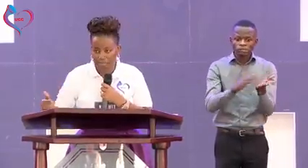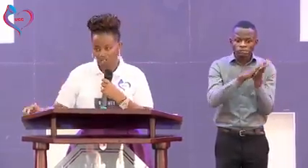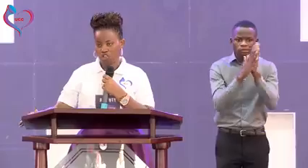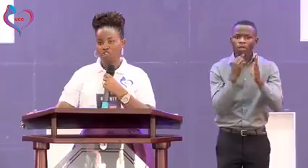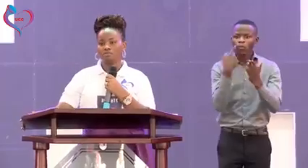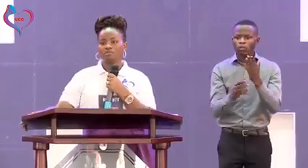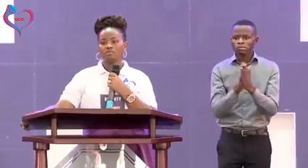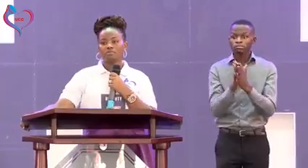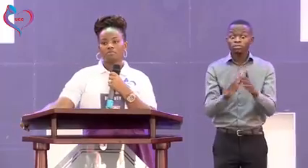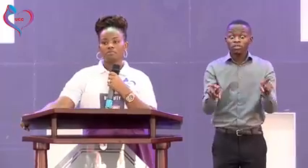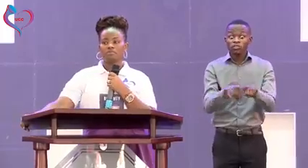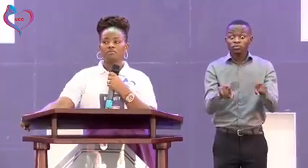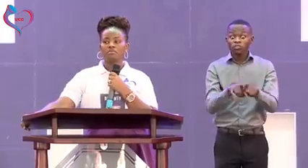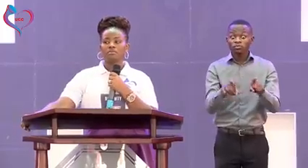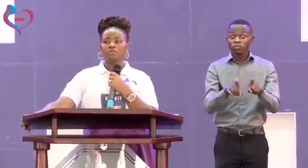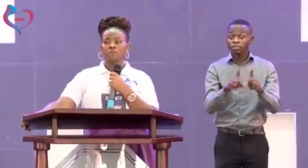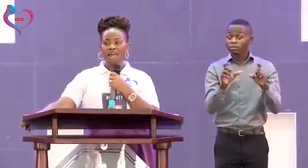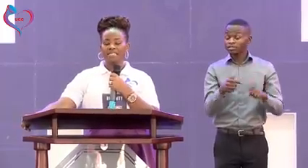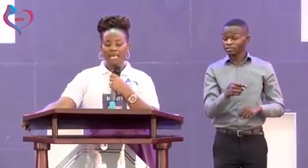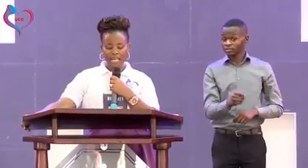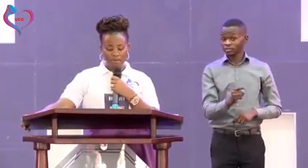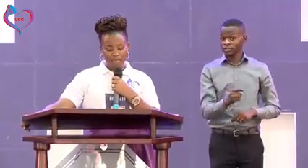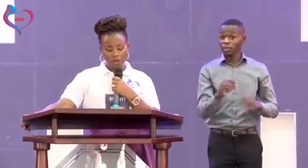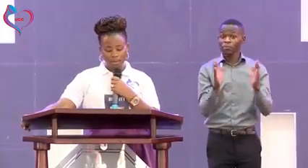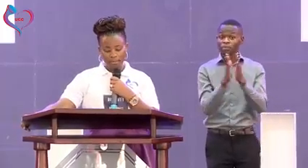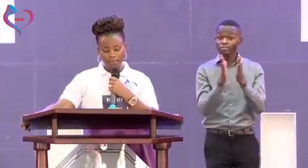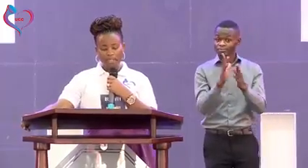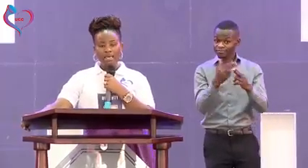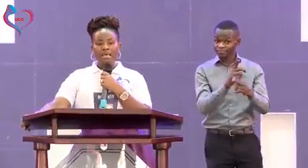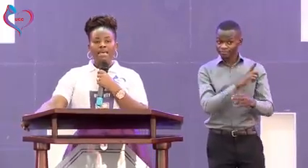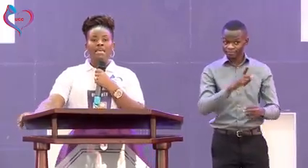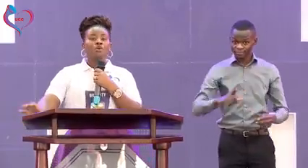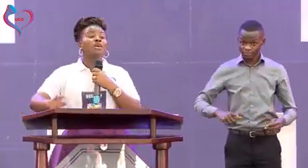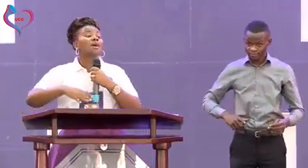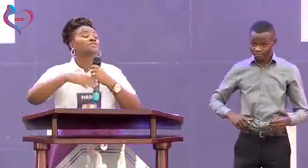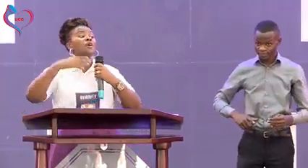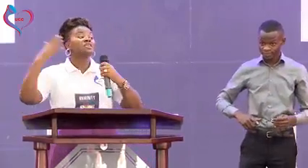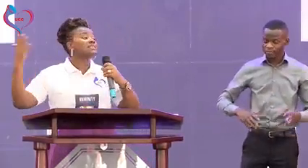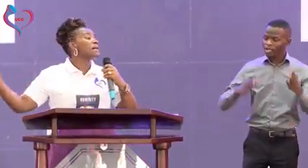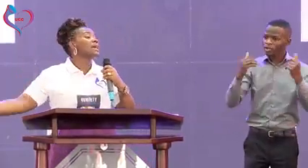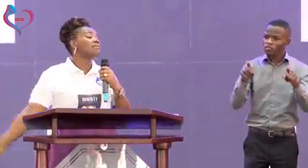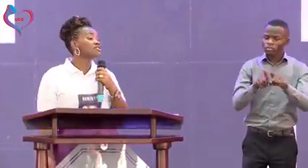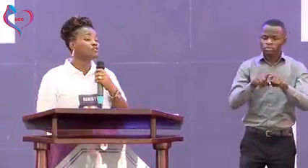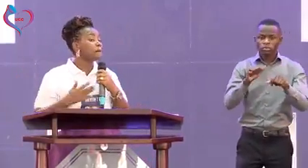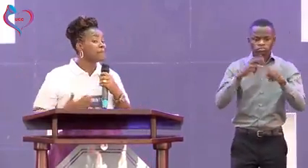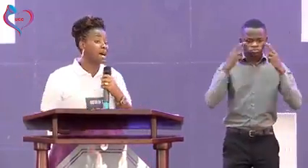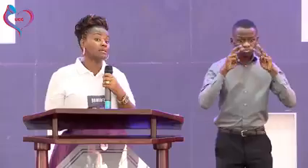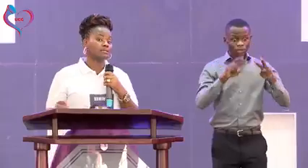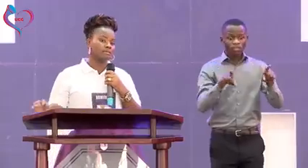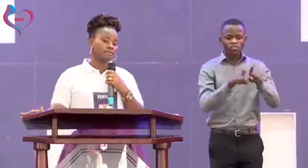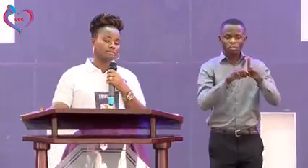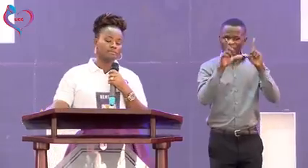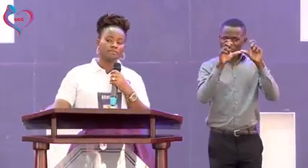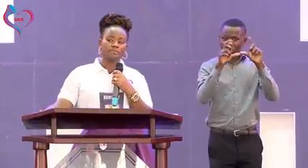that image. Neyetwalira mukifana nyecho. Praise the name of the Lord. Mukama Eva's way. He was found in the appearance of a